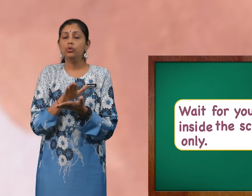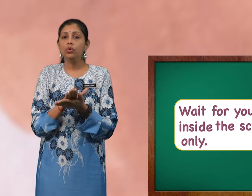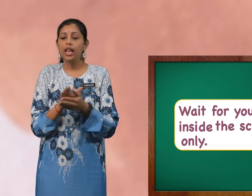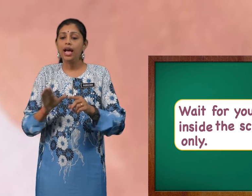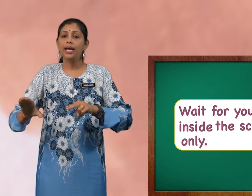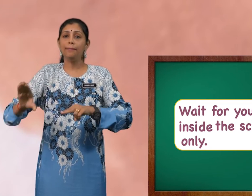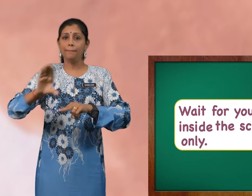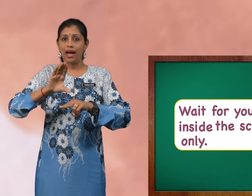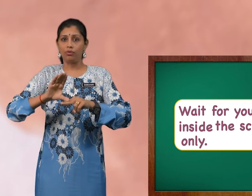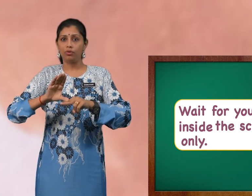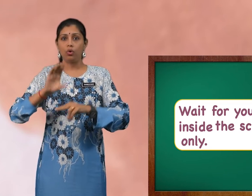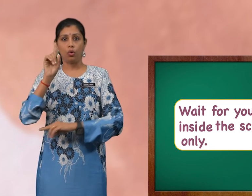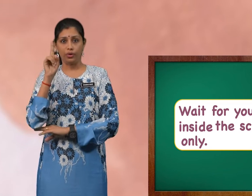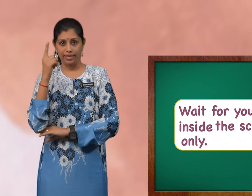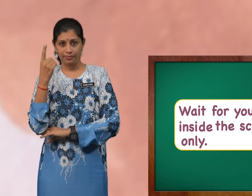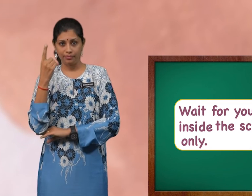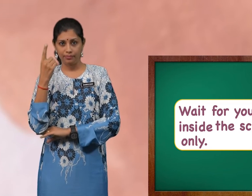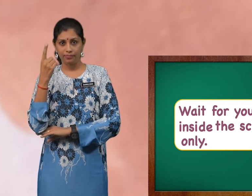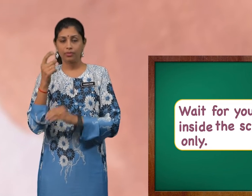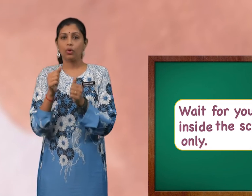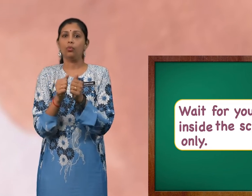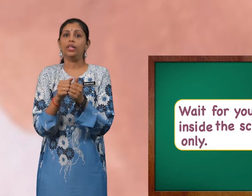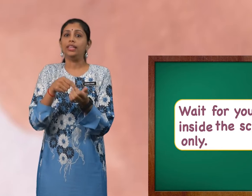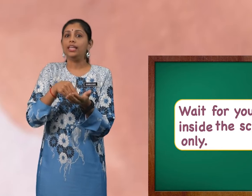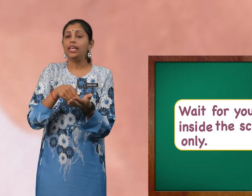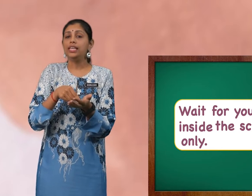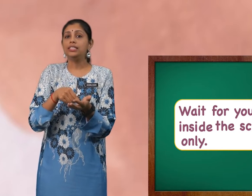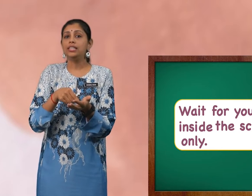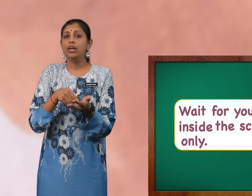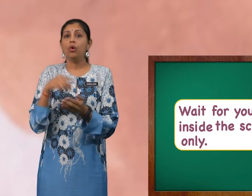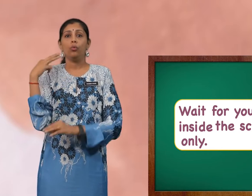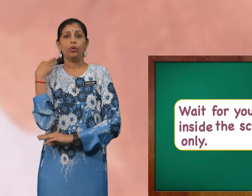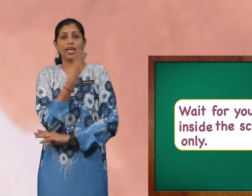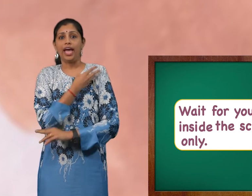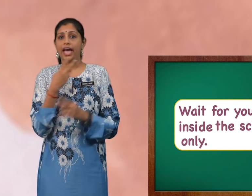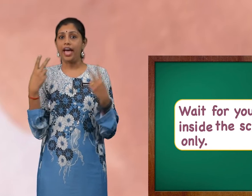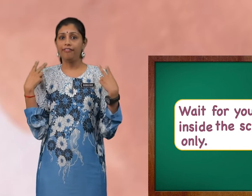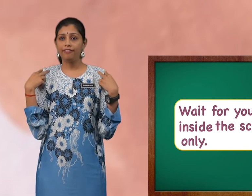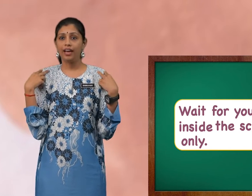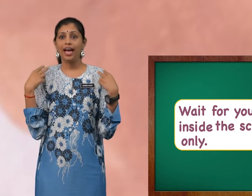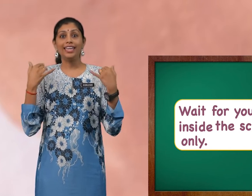school compound only. With this, we have